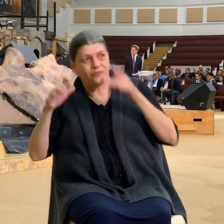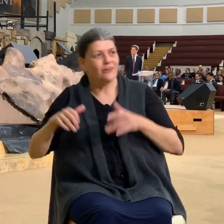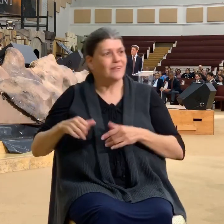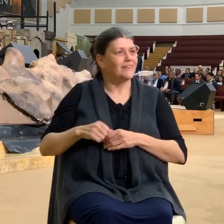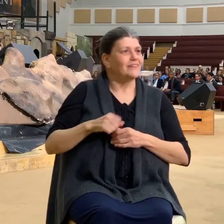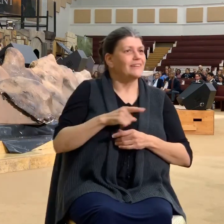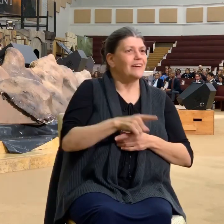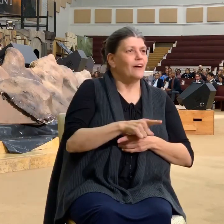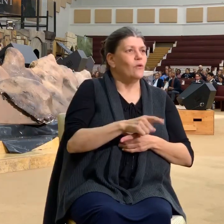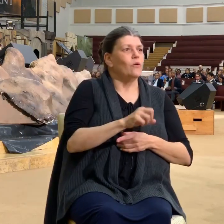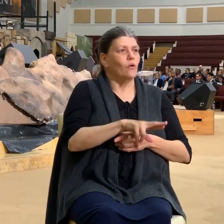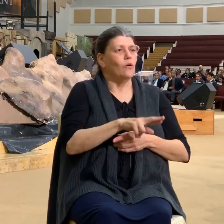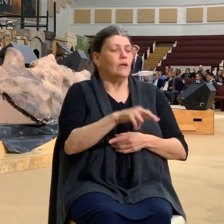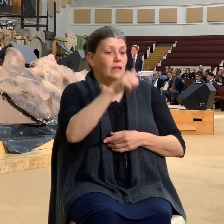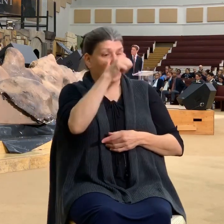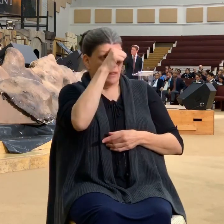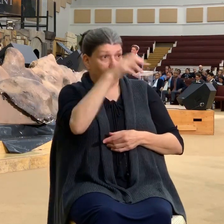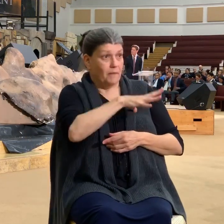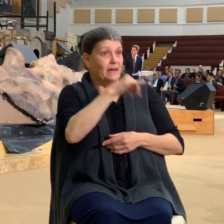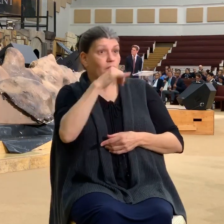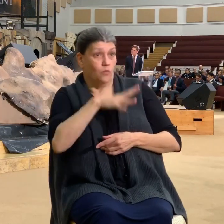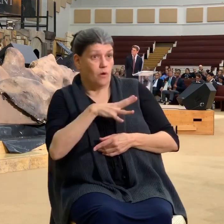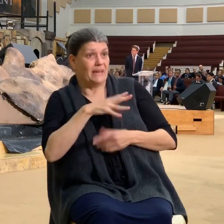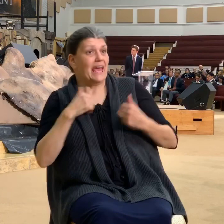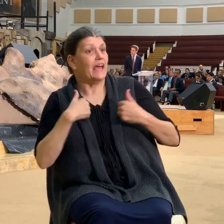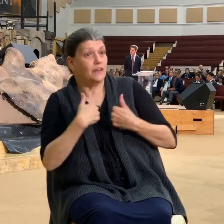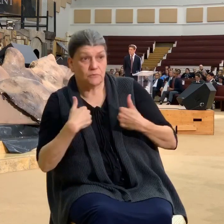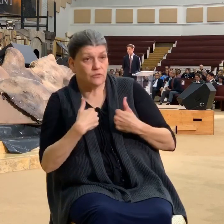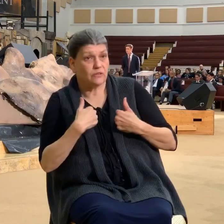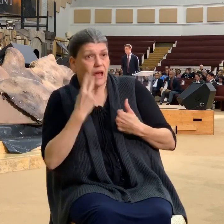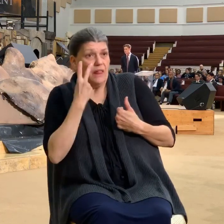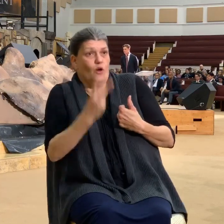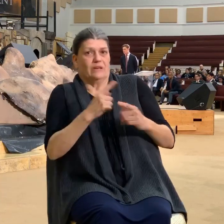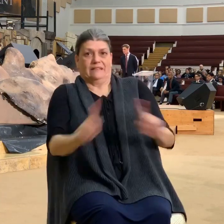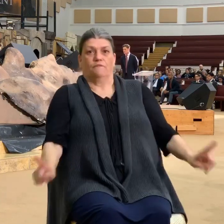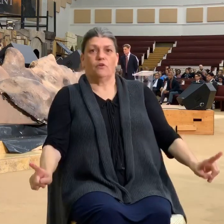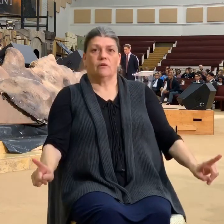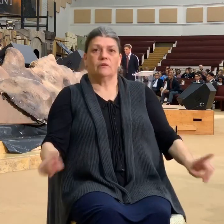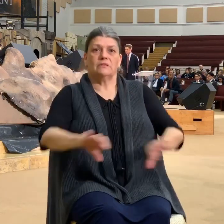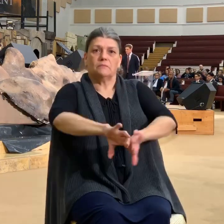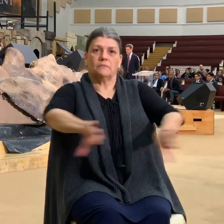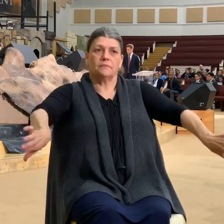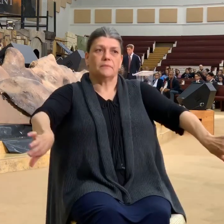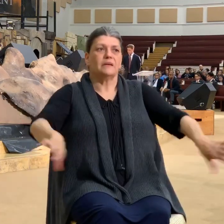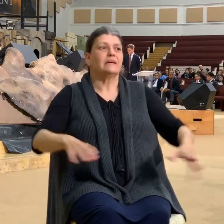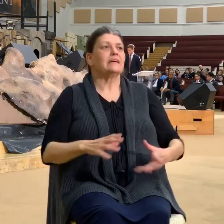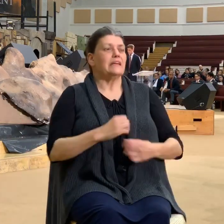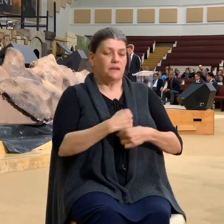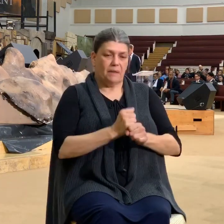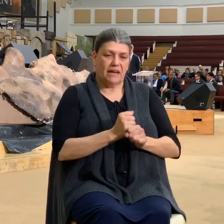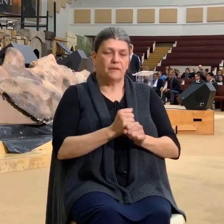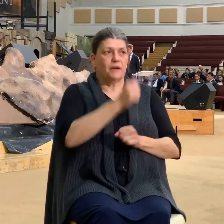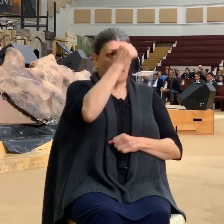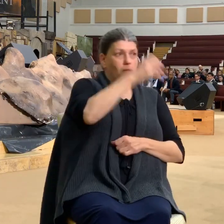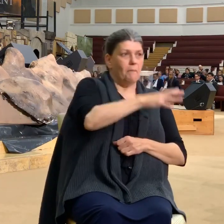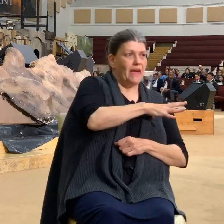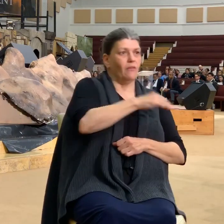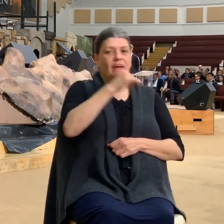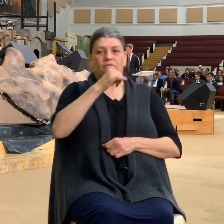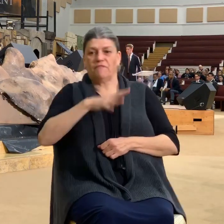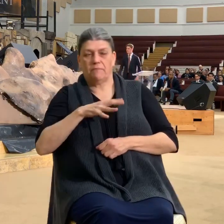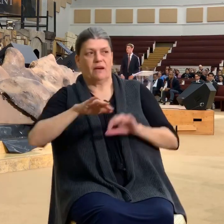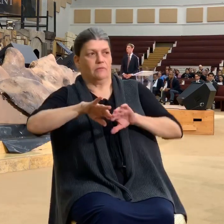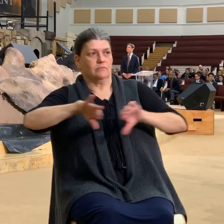lion. Observer. God intended that to be that way. Male and female created he them. And so one of the